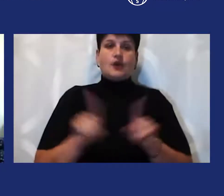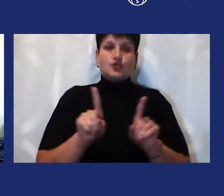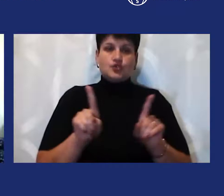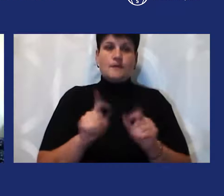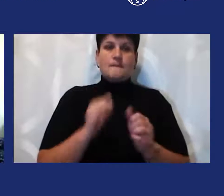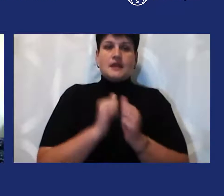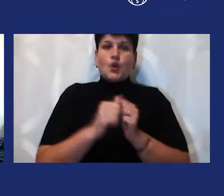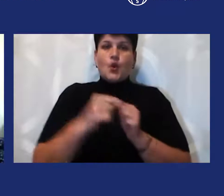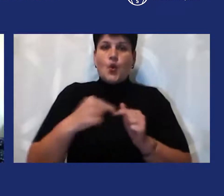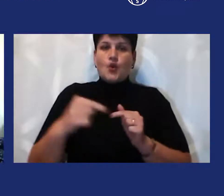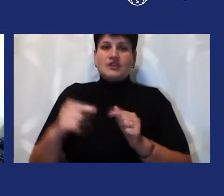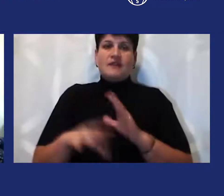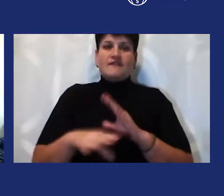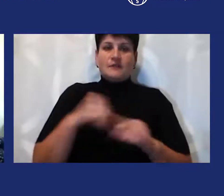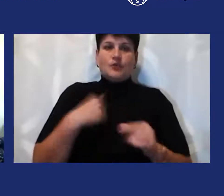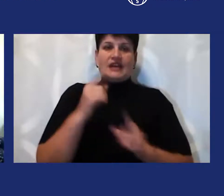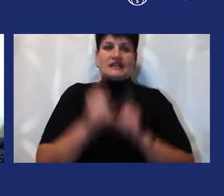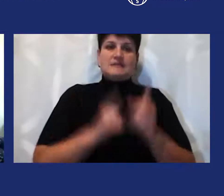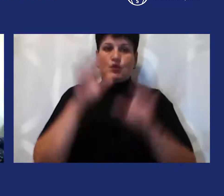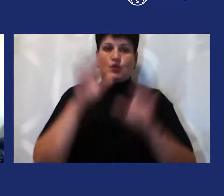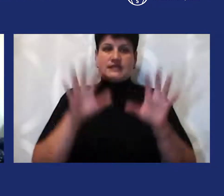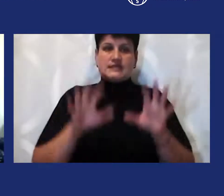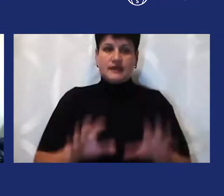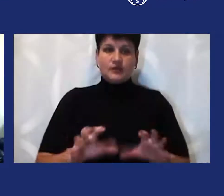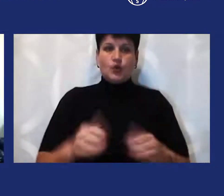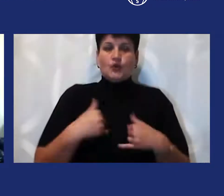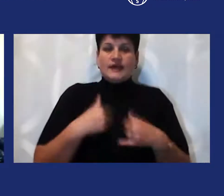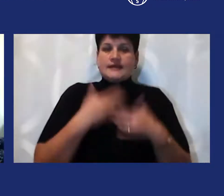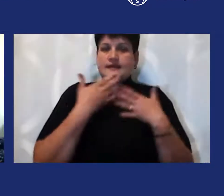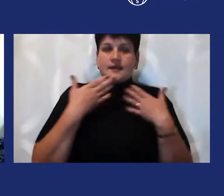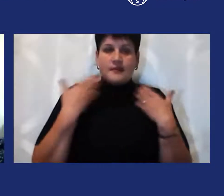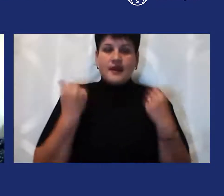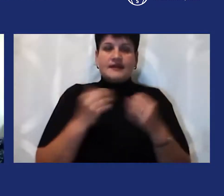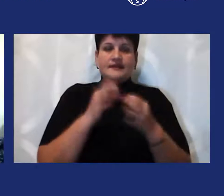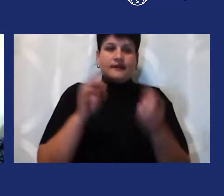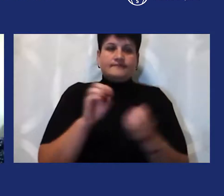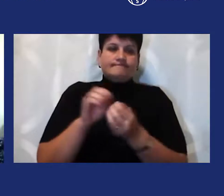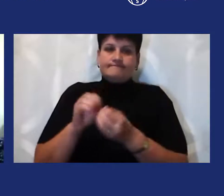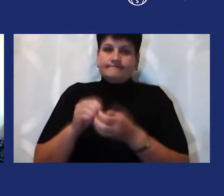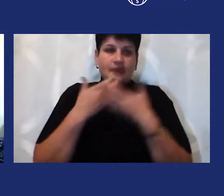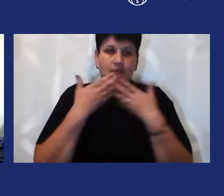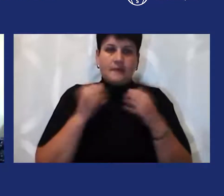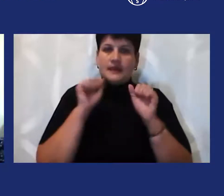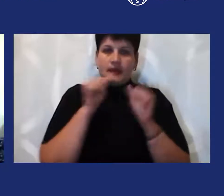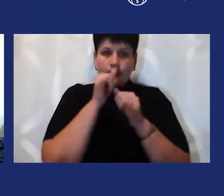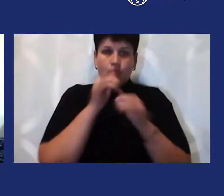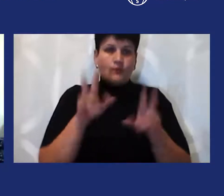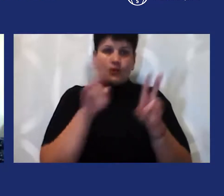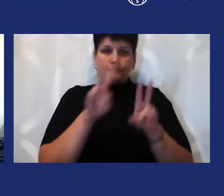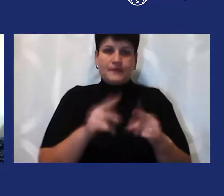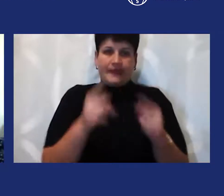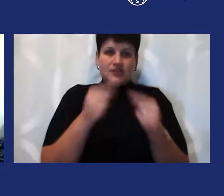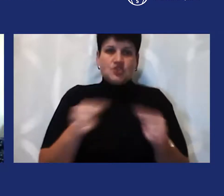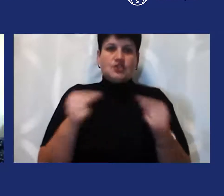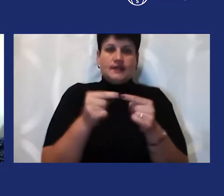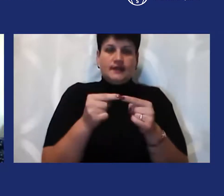have that prior to each of the elections, we have the change and